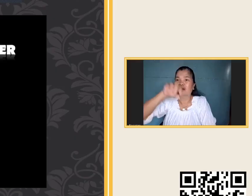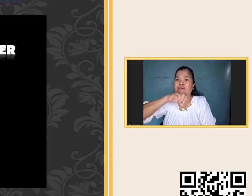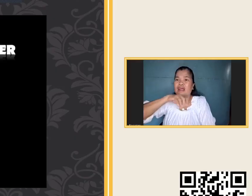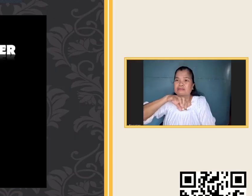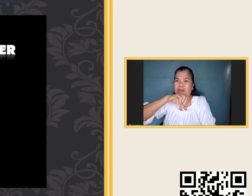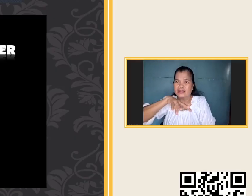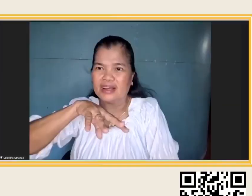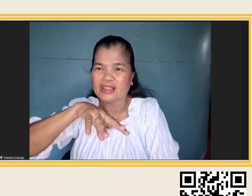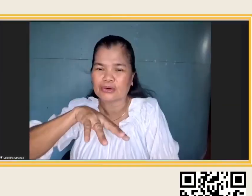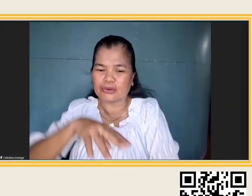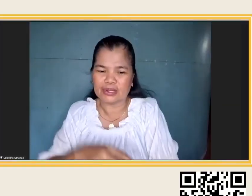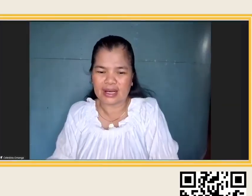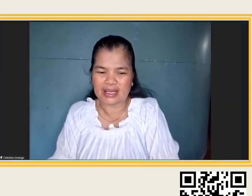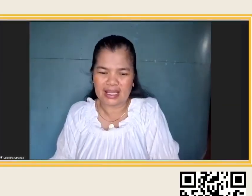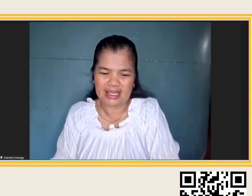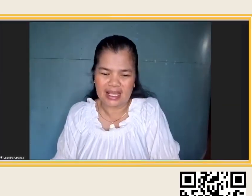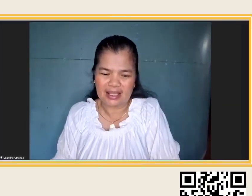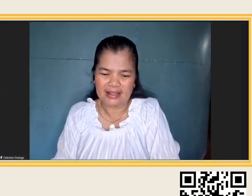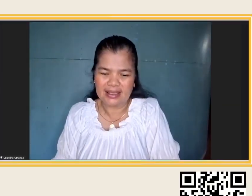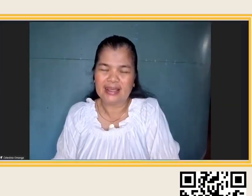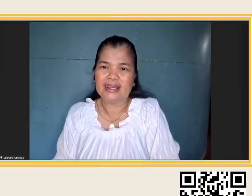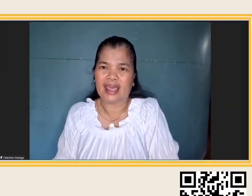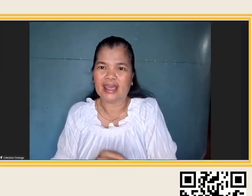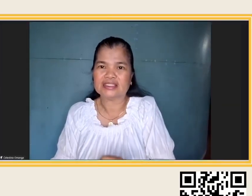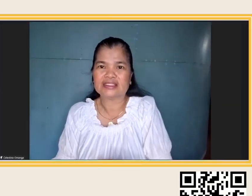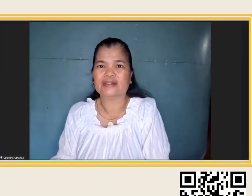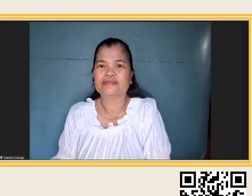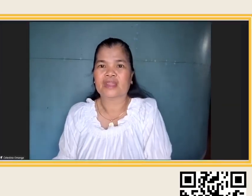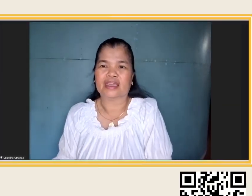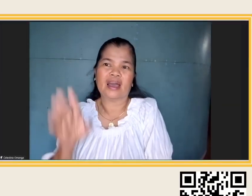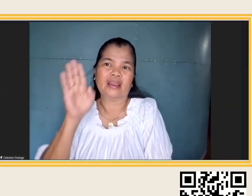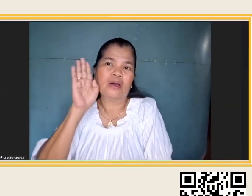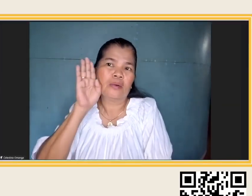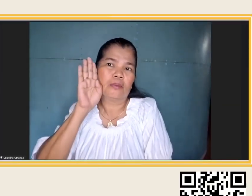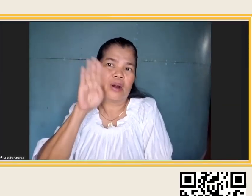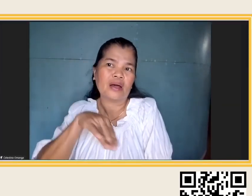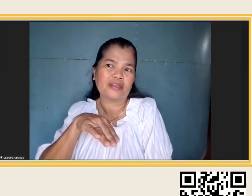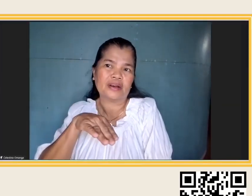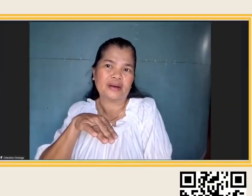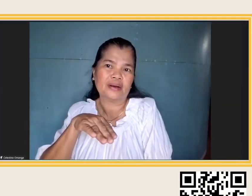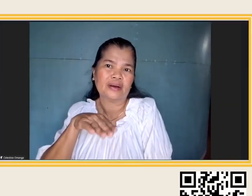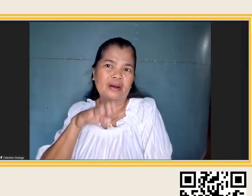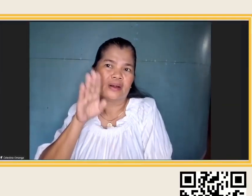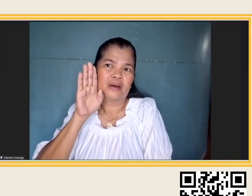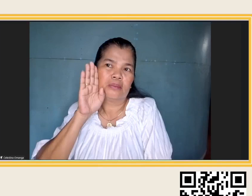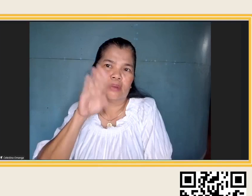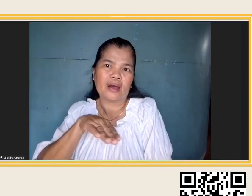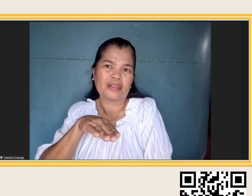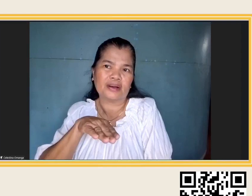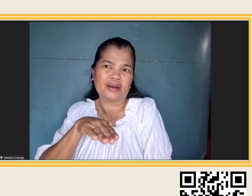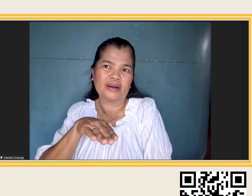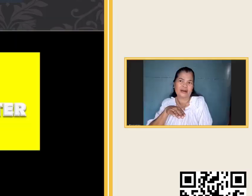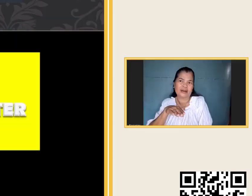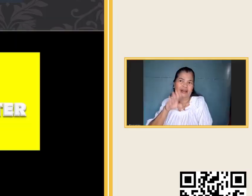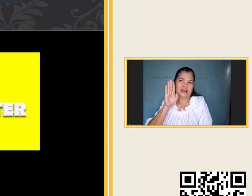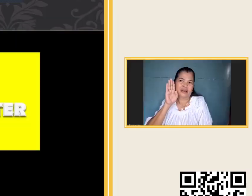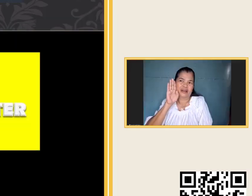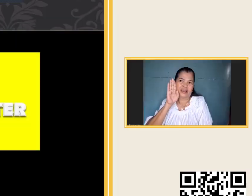Grandfather, grandmother. Naituro ko na rin kanina. Next. Yan. Brother.